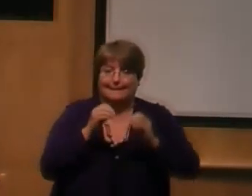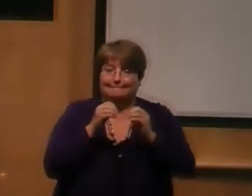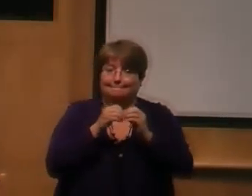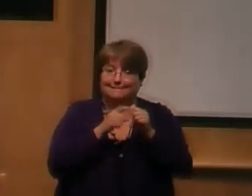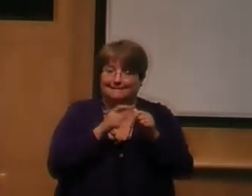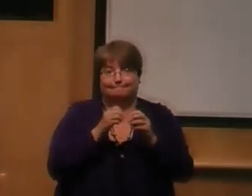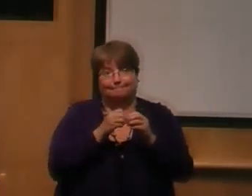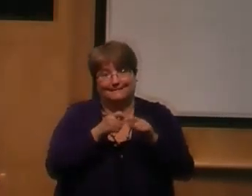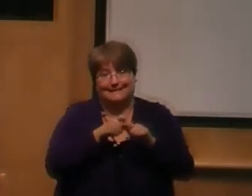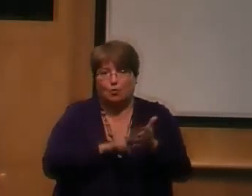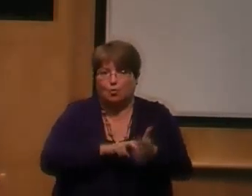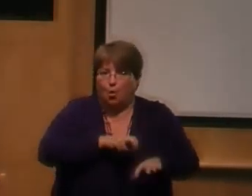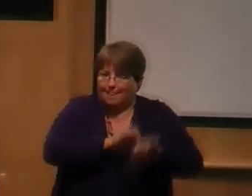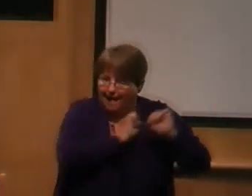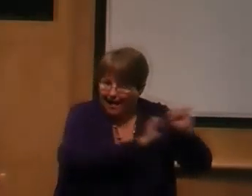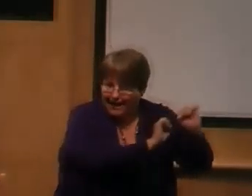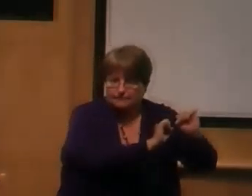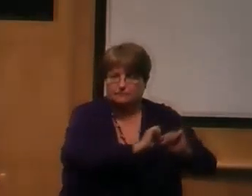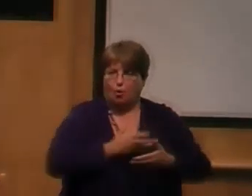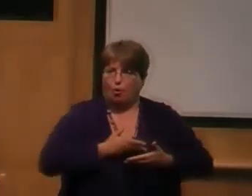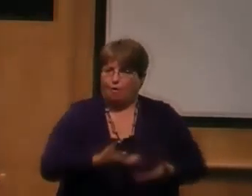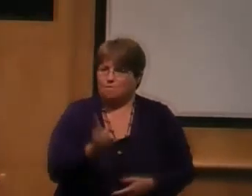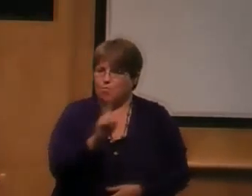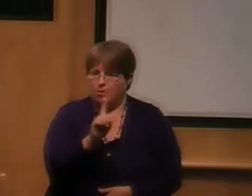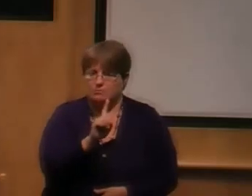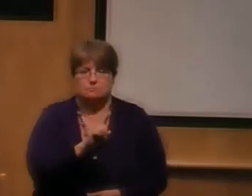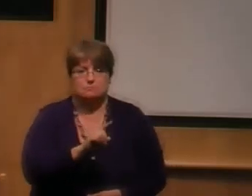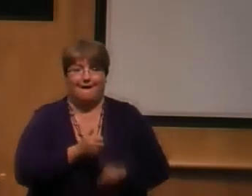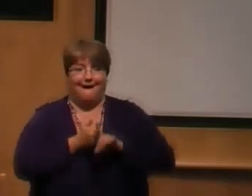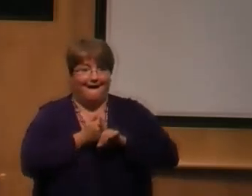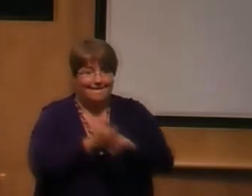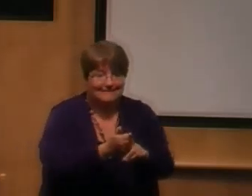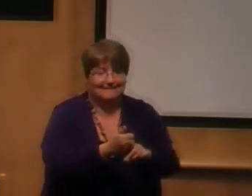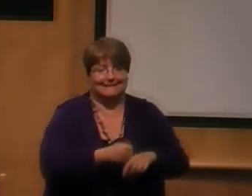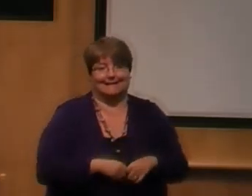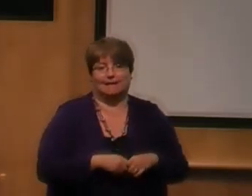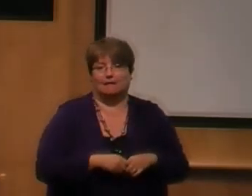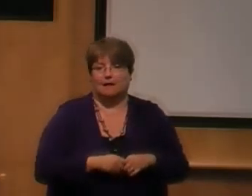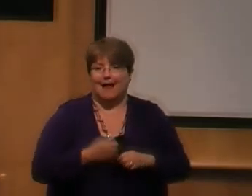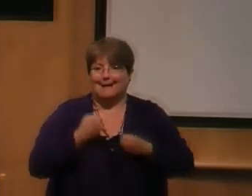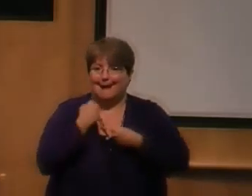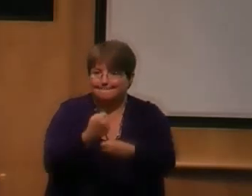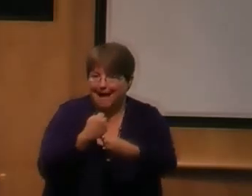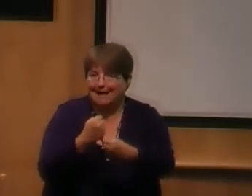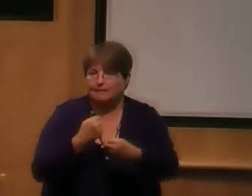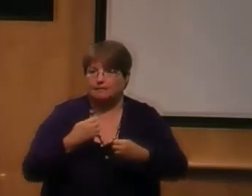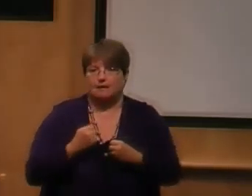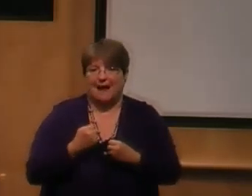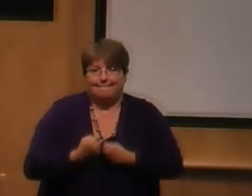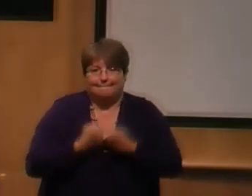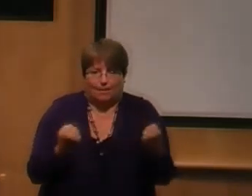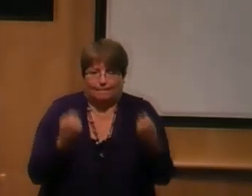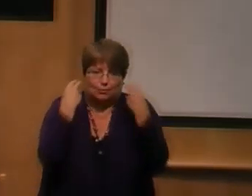A little bit of background about our project. We in Northern Ireland offer advocacy services and political